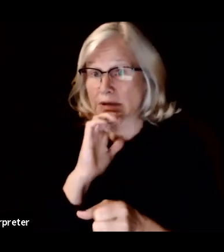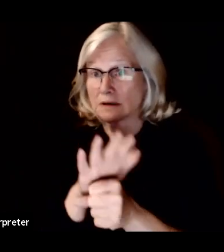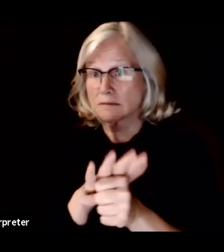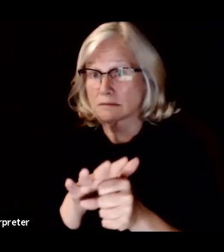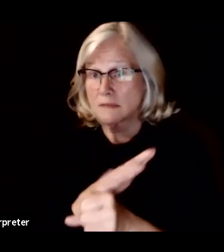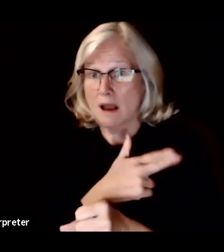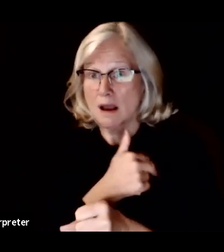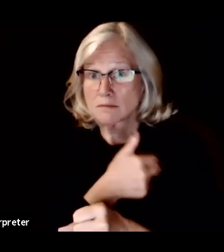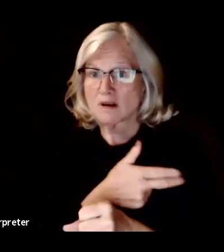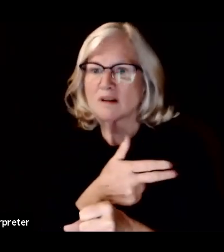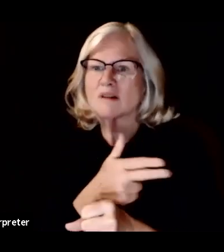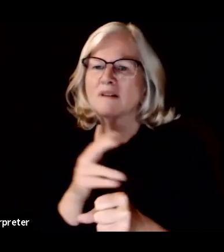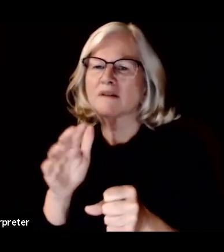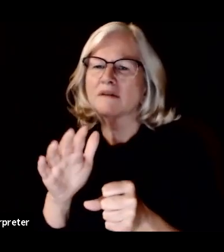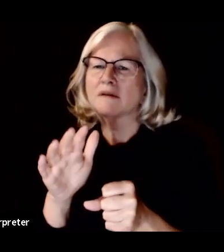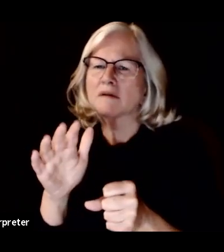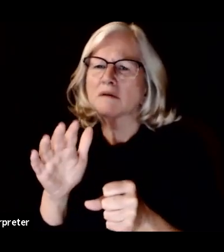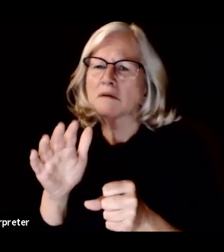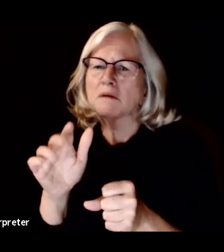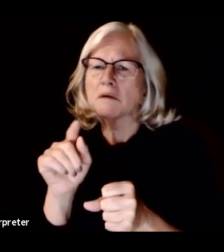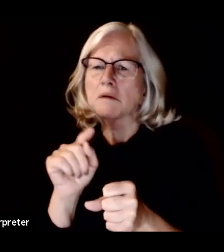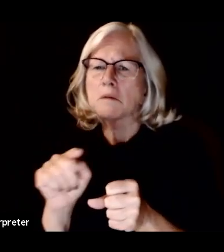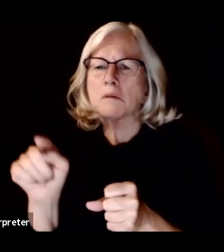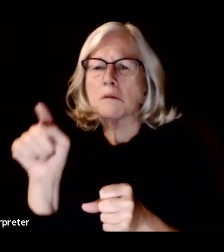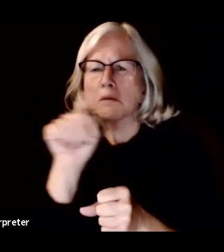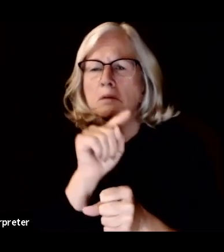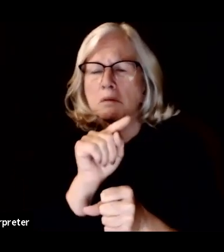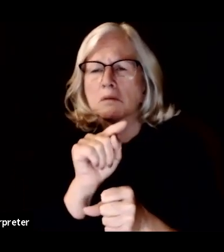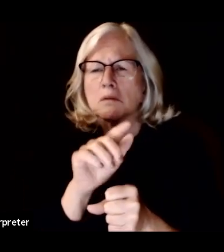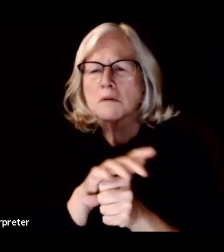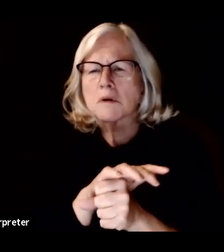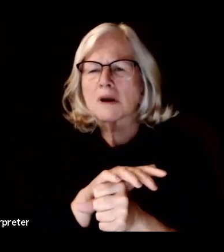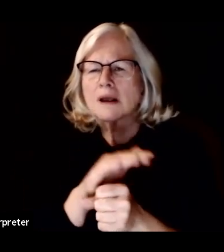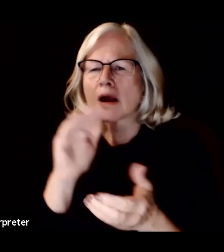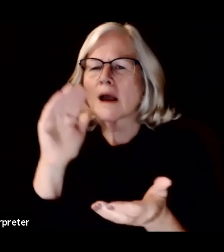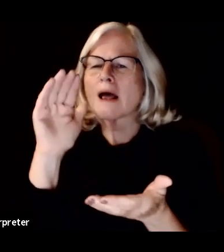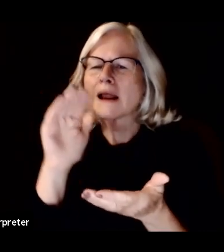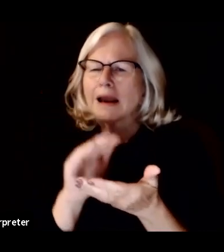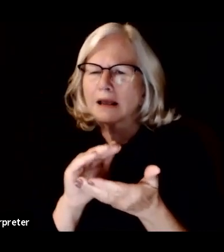with nearly as many COVID patients as we had seen in the late spring.